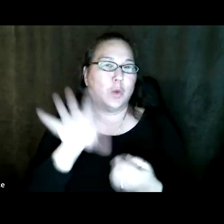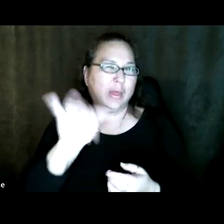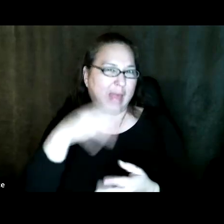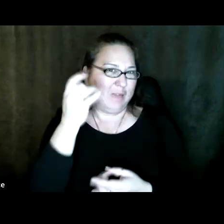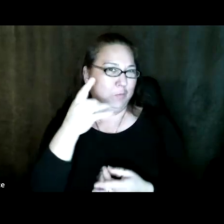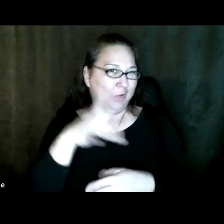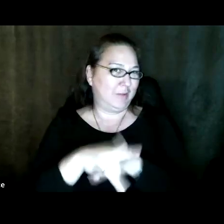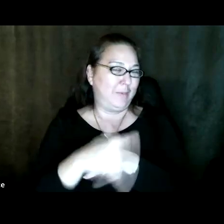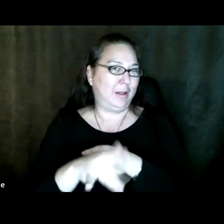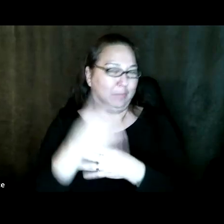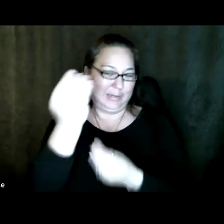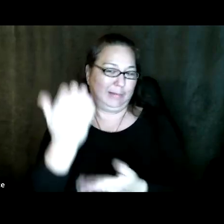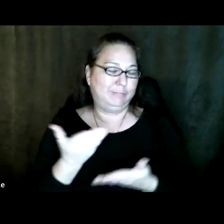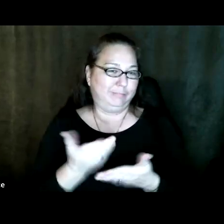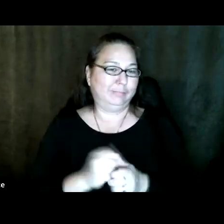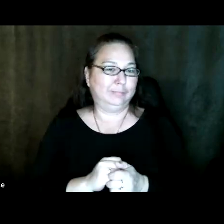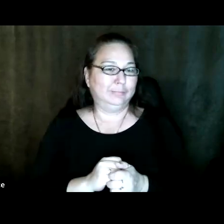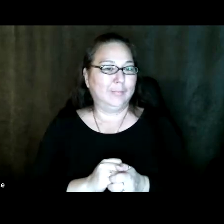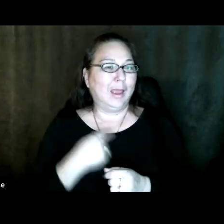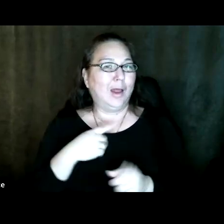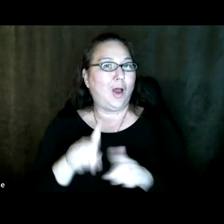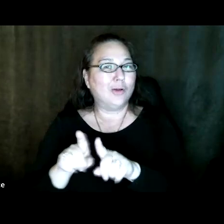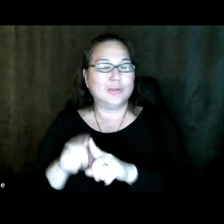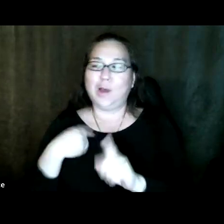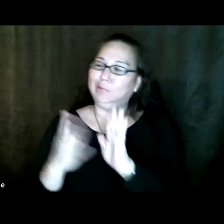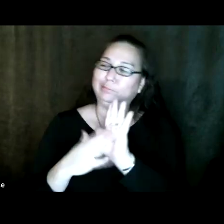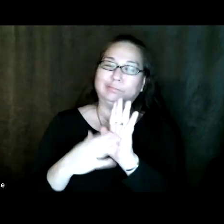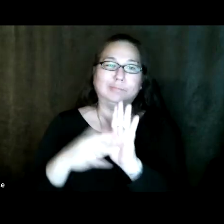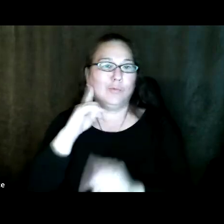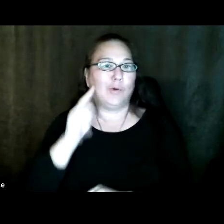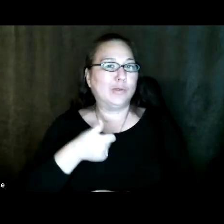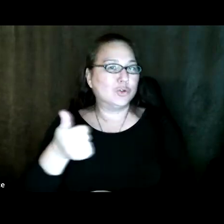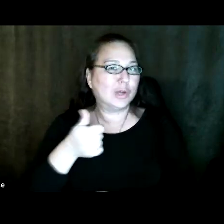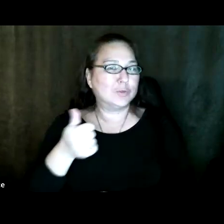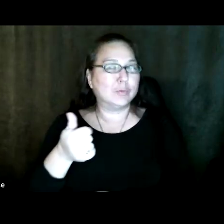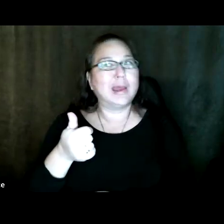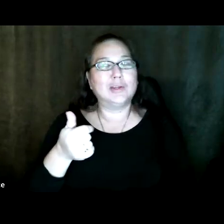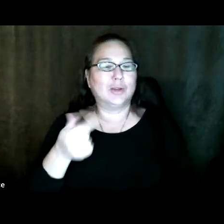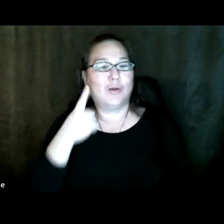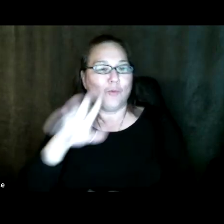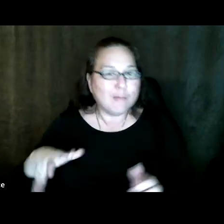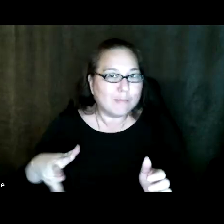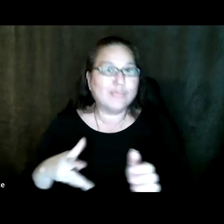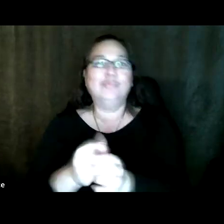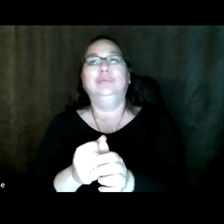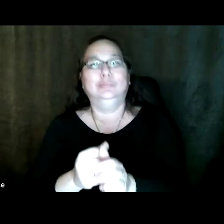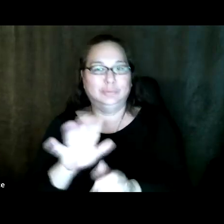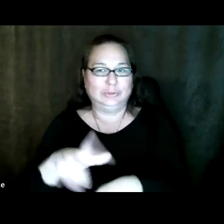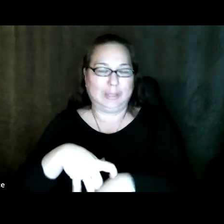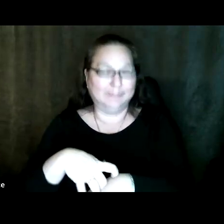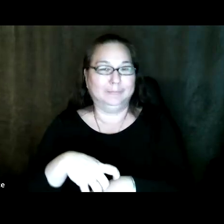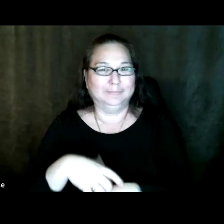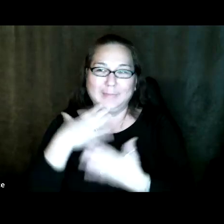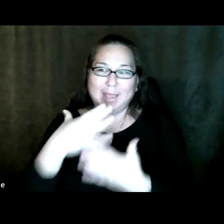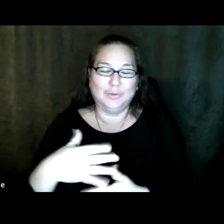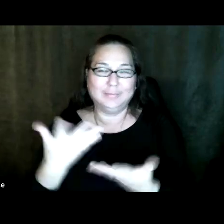out for that. And of course, shout out to the Transportation Department from the report that you provided. And that is all. Thank you. Thank you. Thank you.